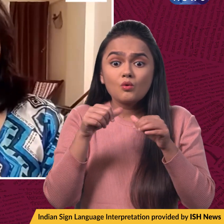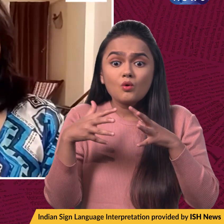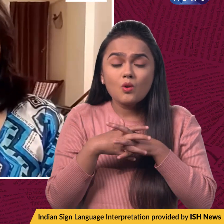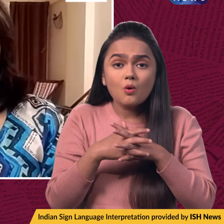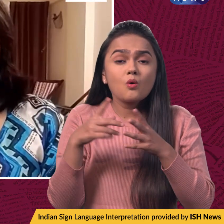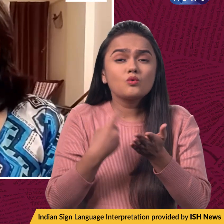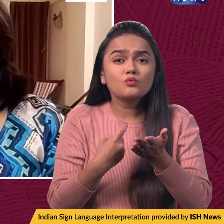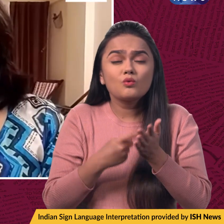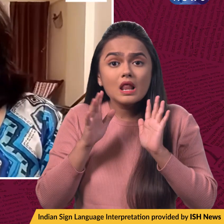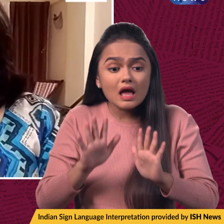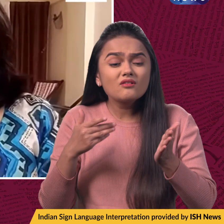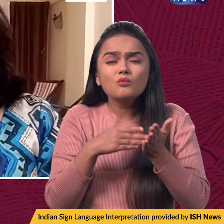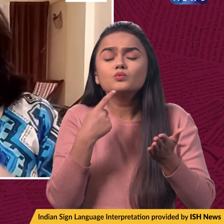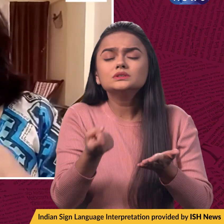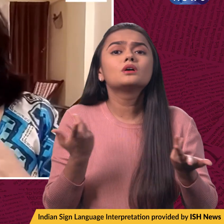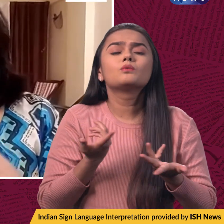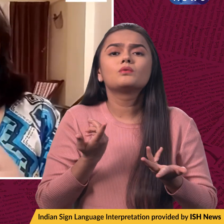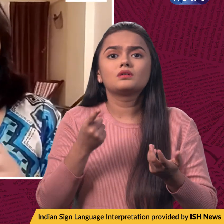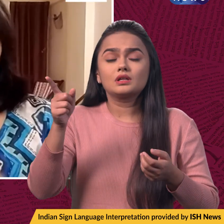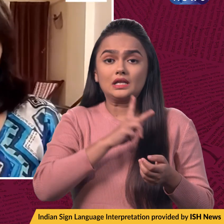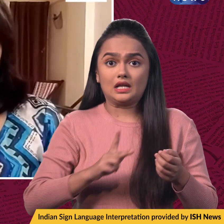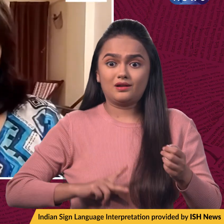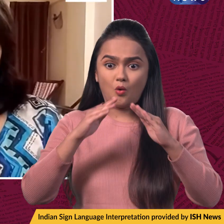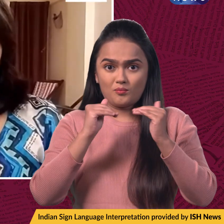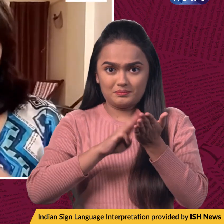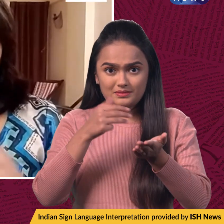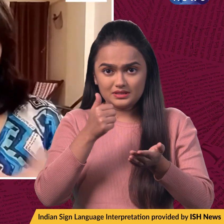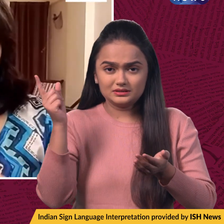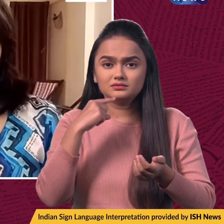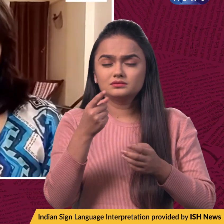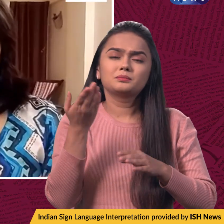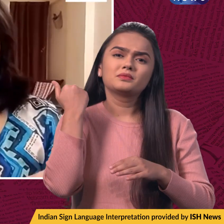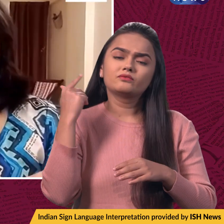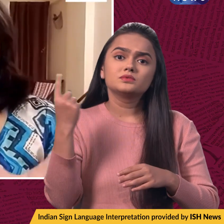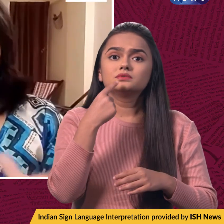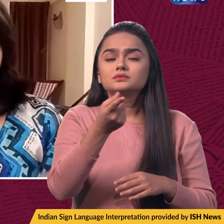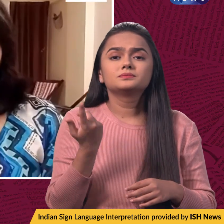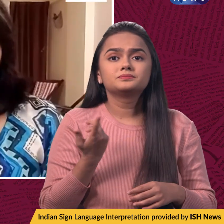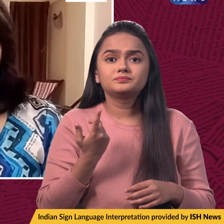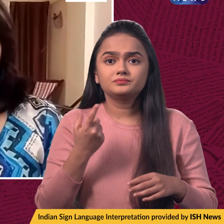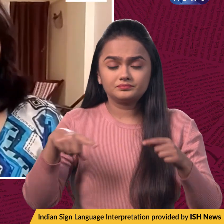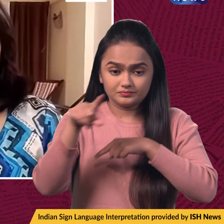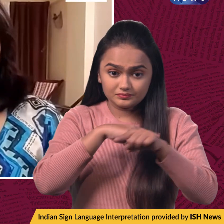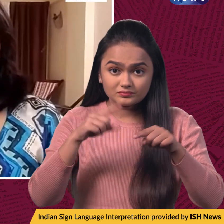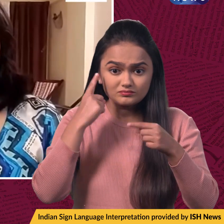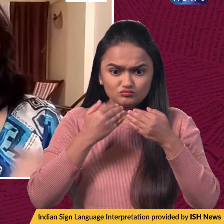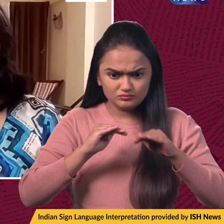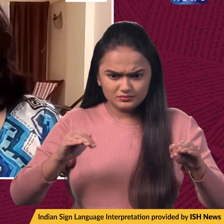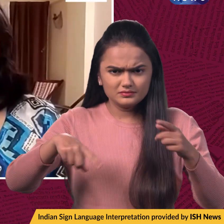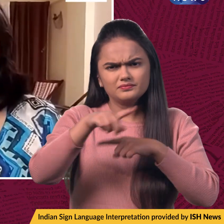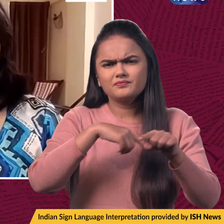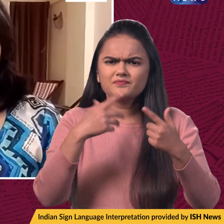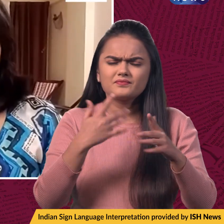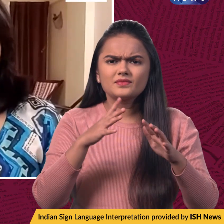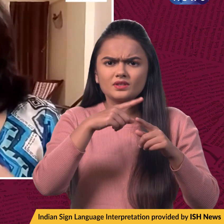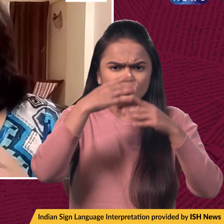law and rules say. Karnataka Home Minister earlier had told reporters that children should